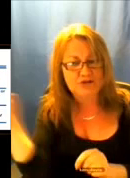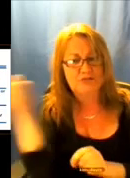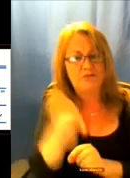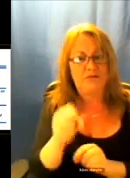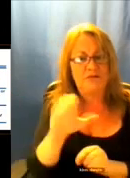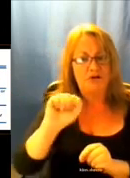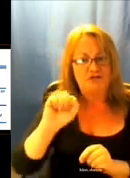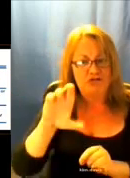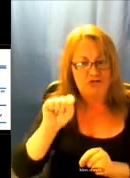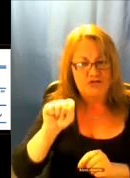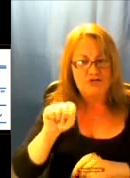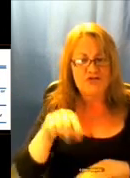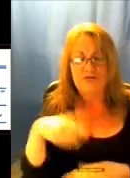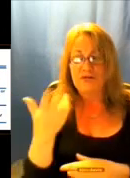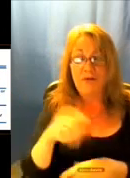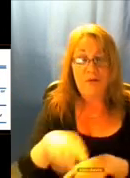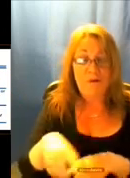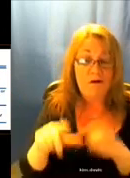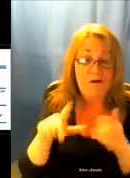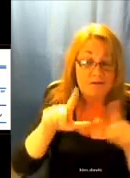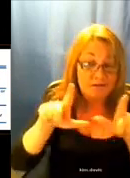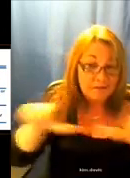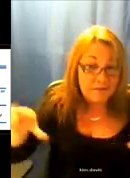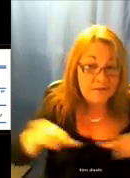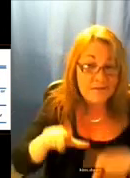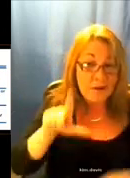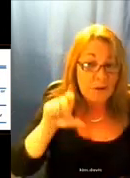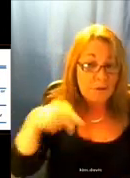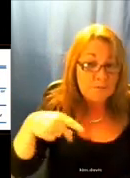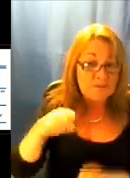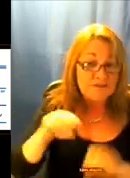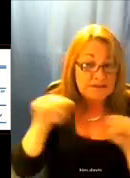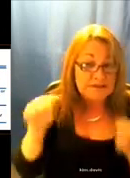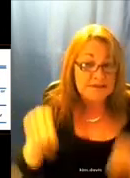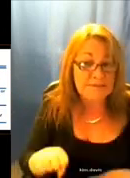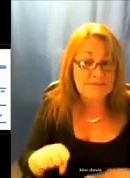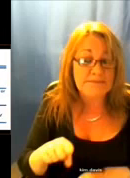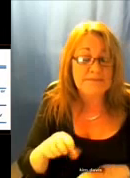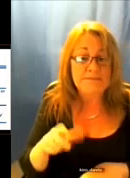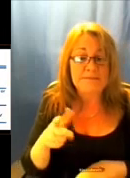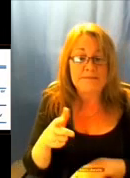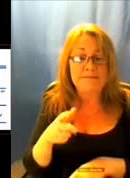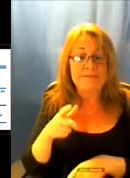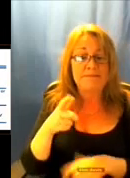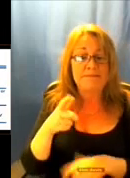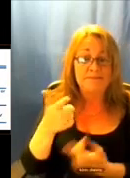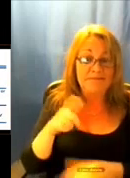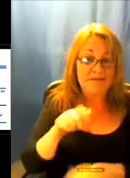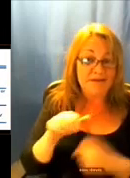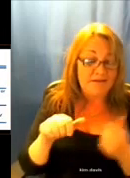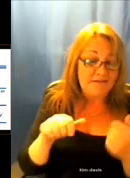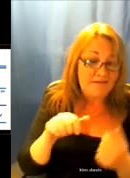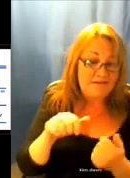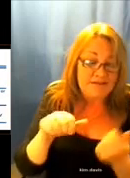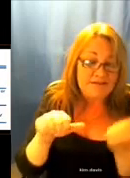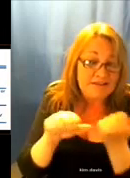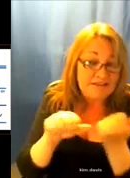prefer captioning, that could be another option. Bringing in CART, or providing a loop system,